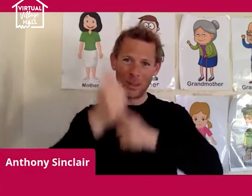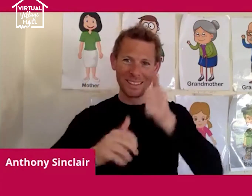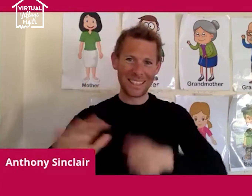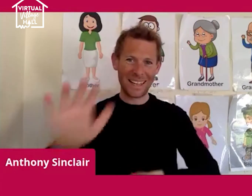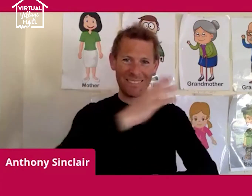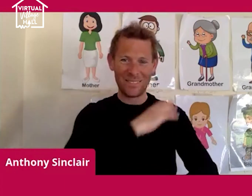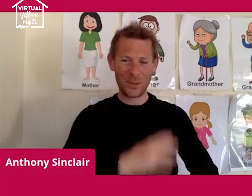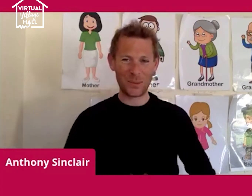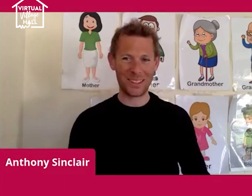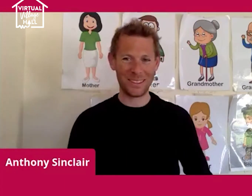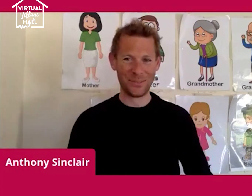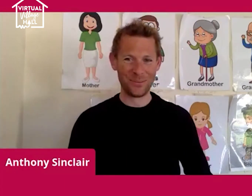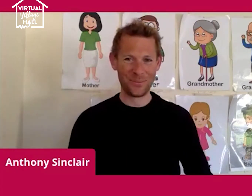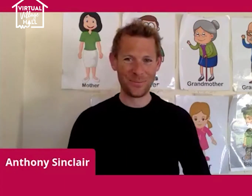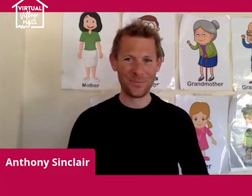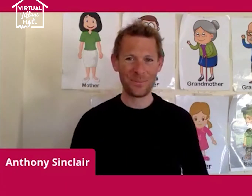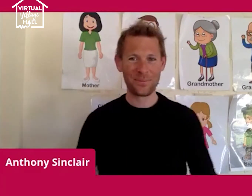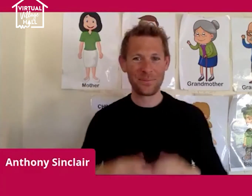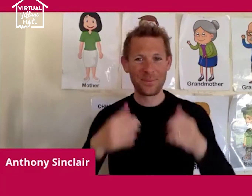Excellent. Well done, everyone.